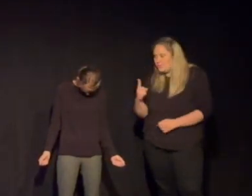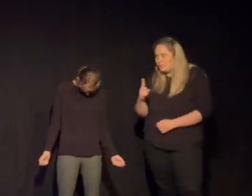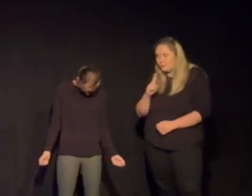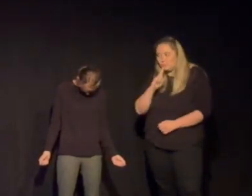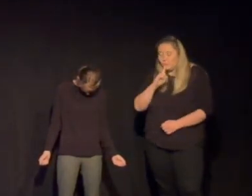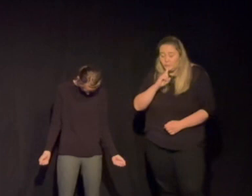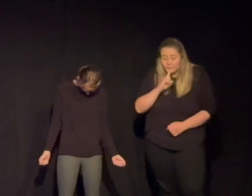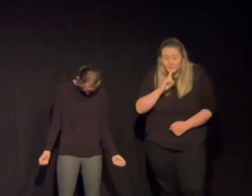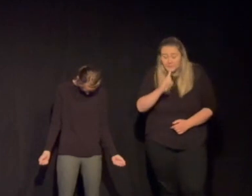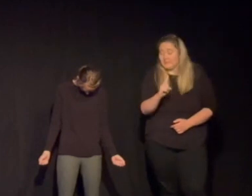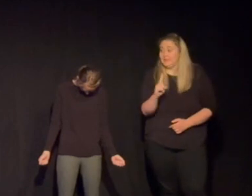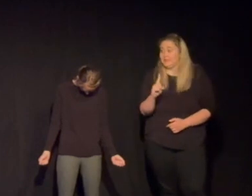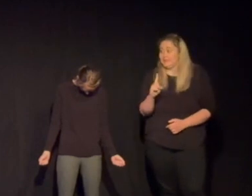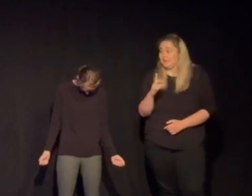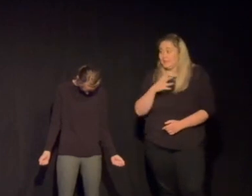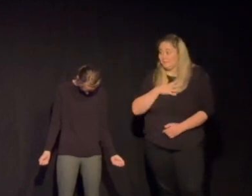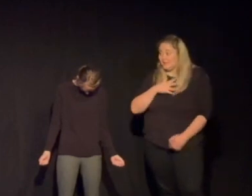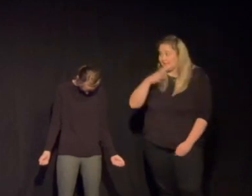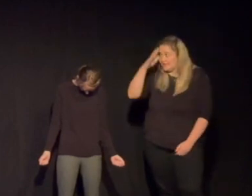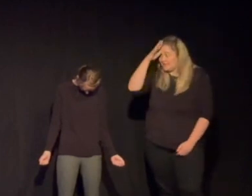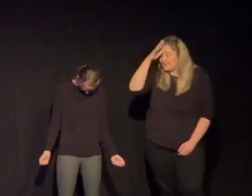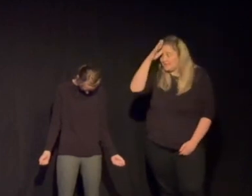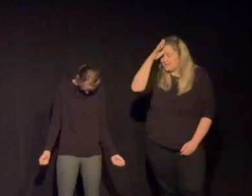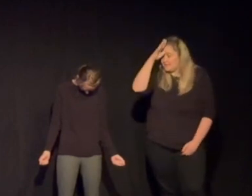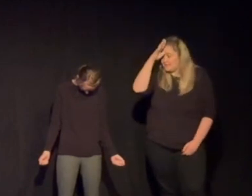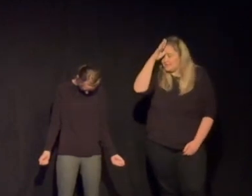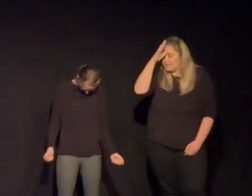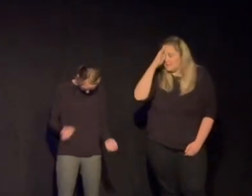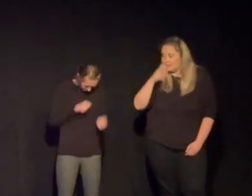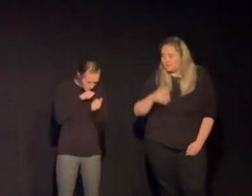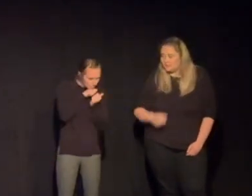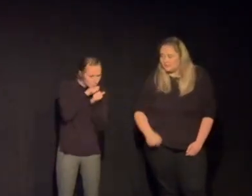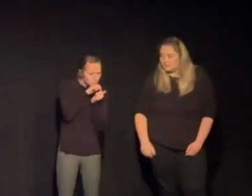really my daddy?